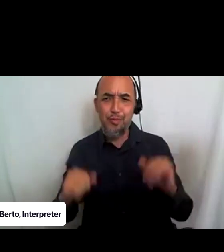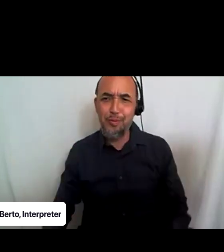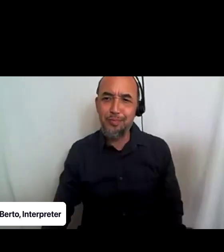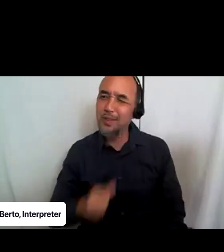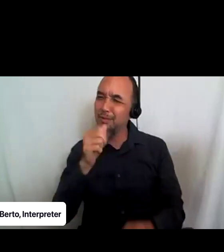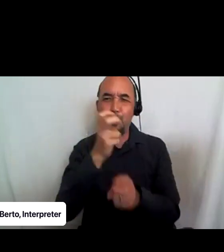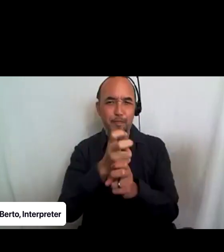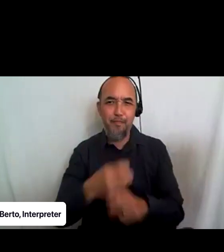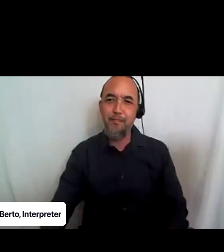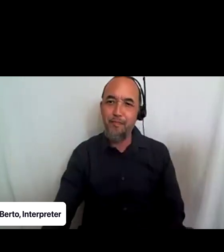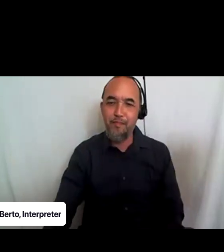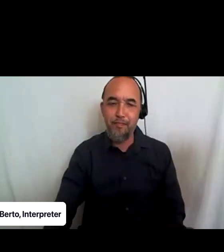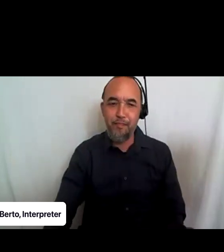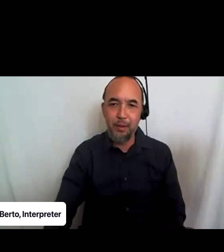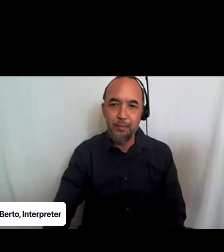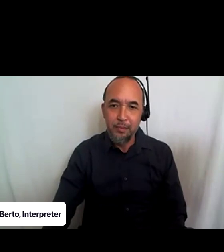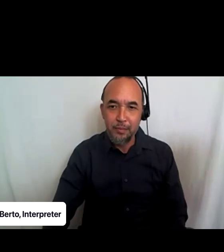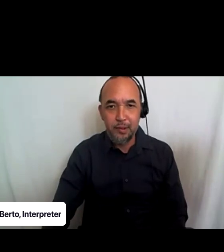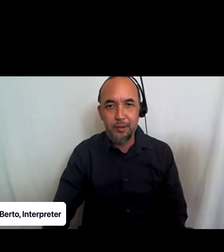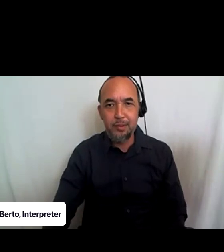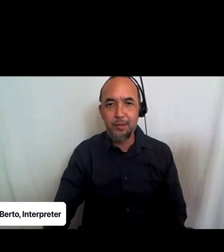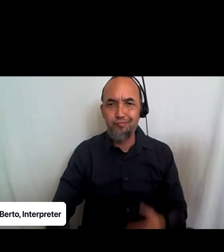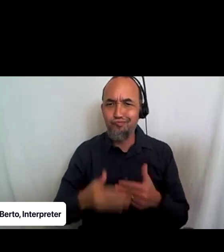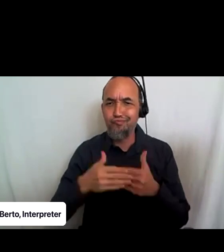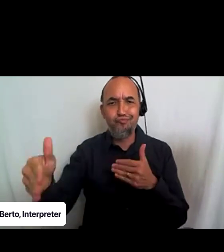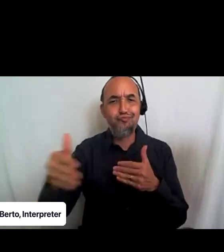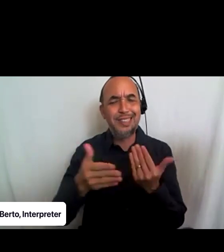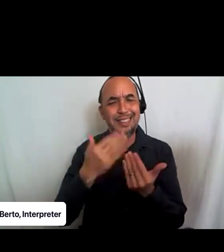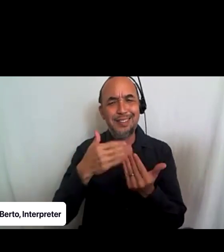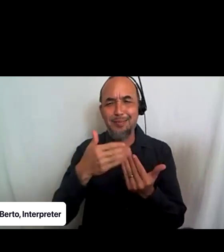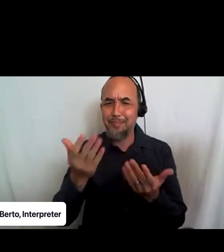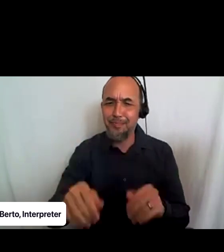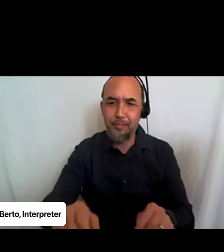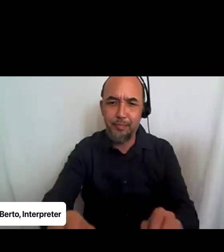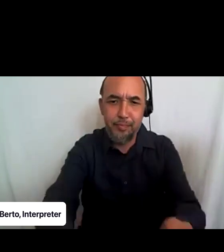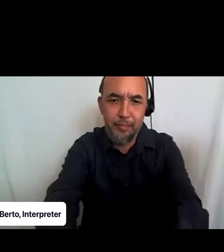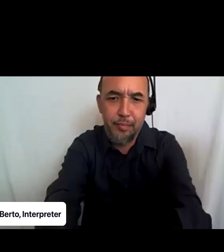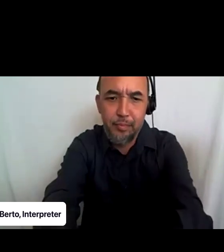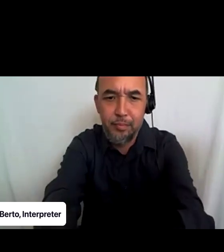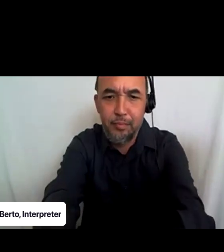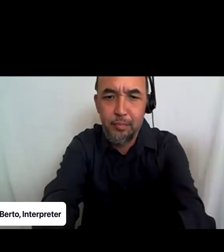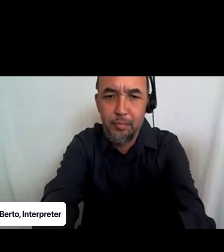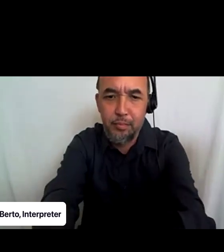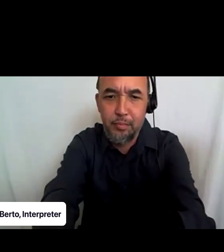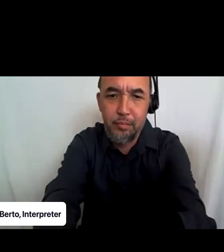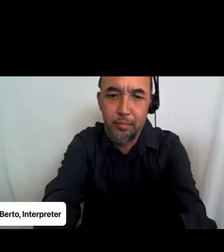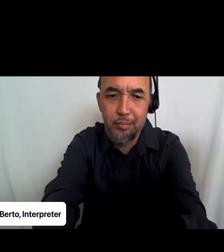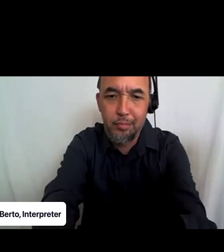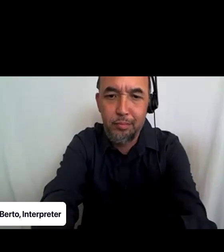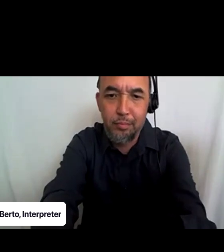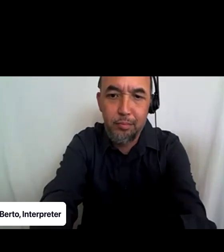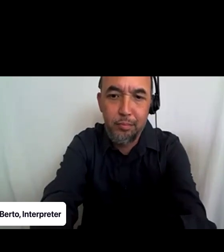hard. The rest is easy. What comes now is easy. This is the hardest thing, making the roux and shredding the